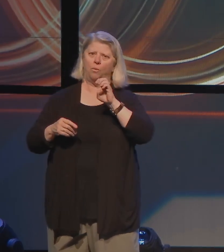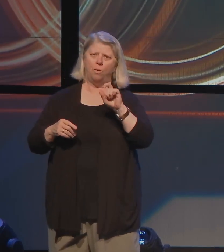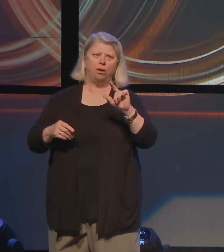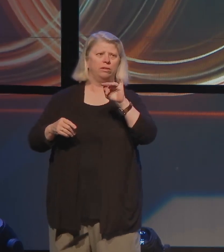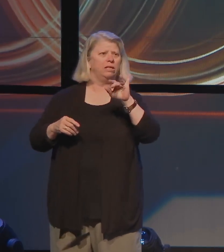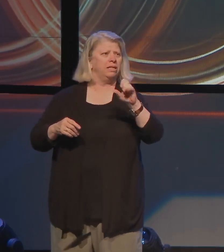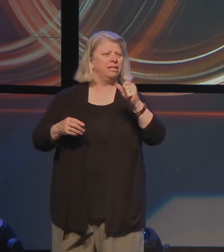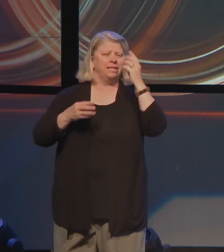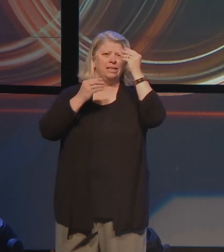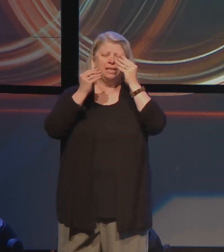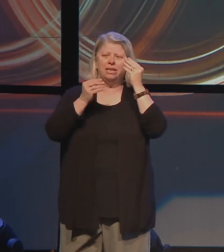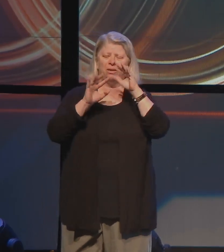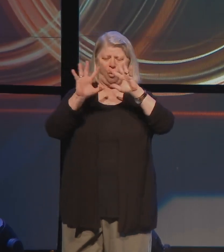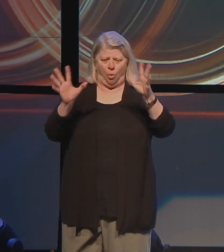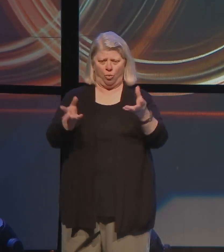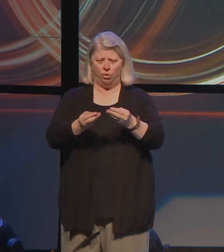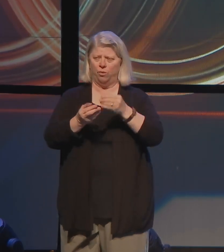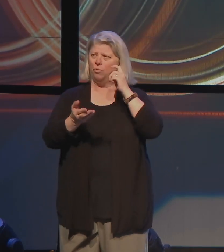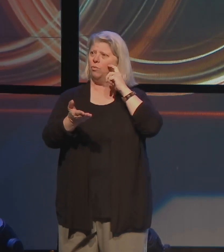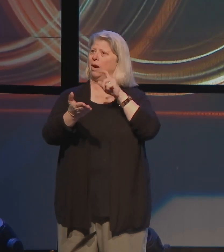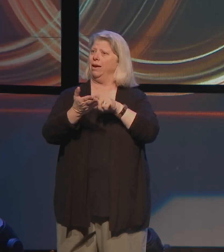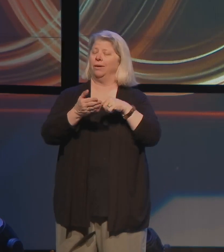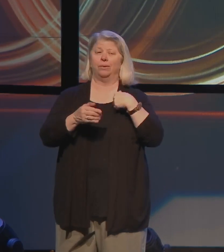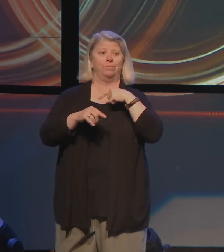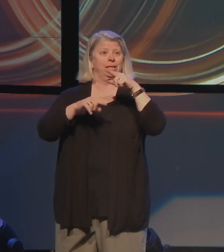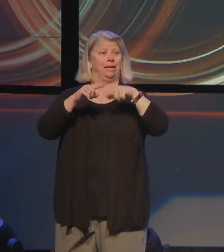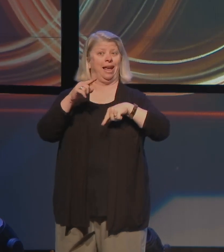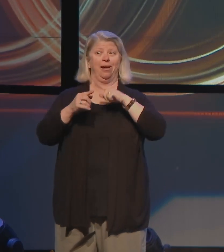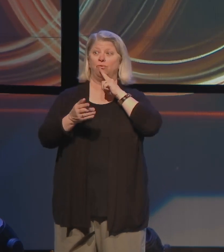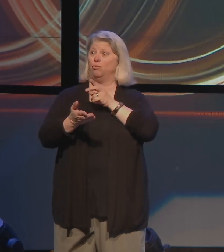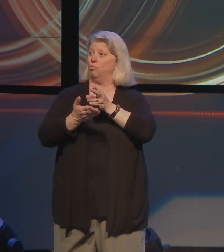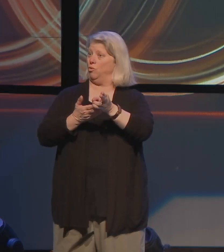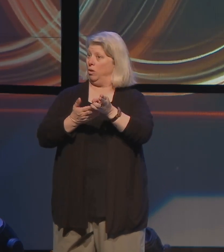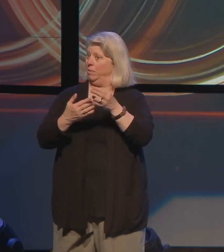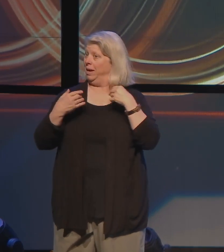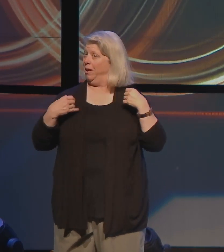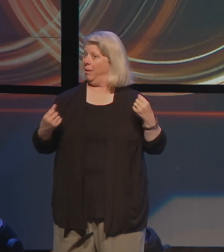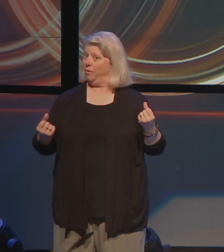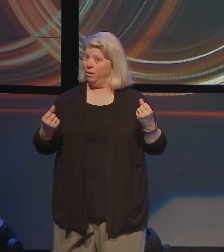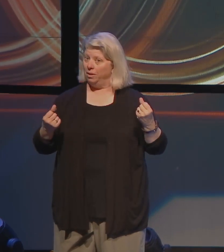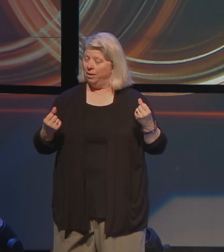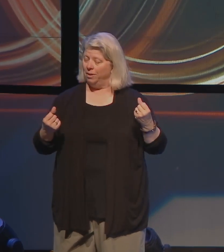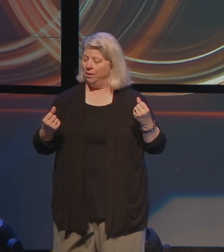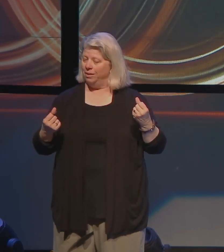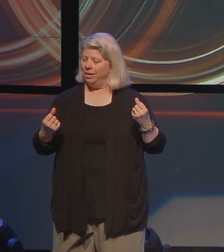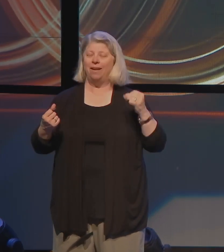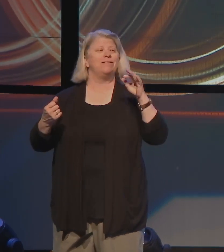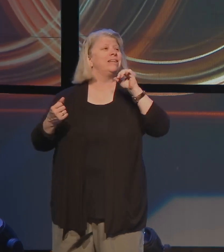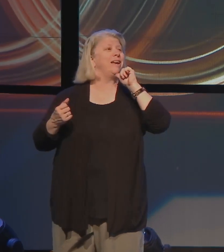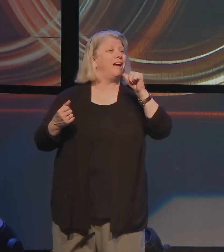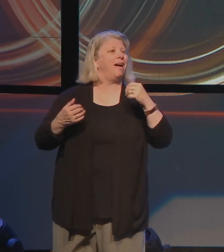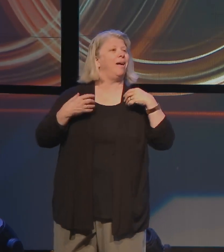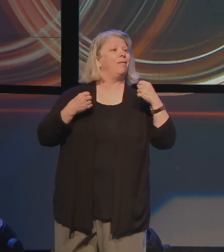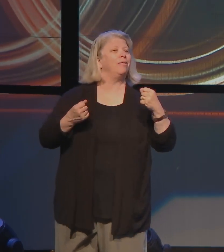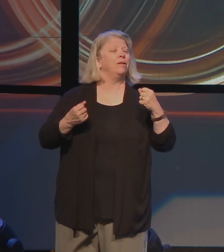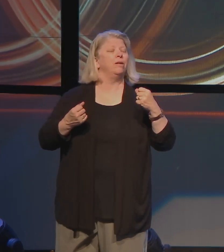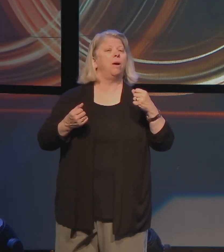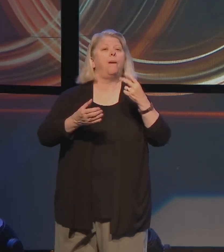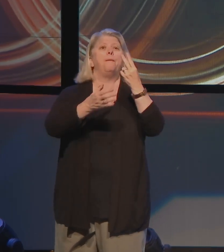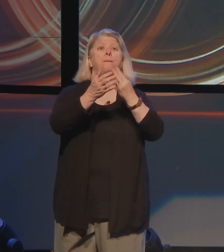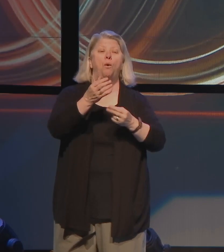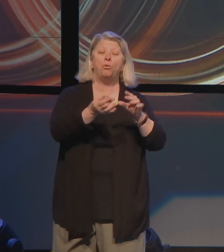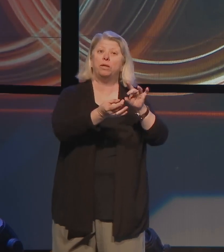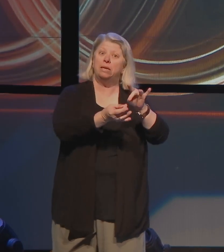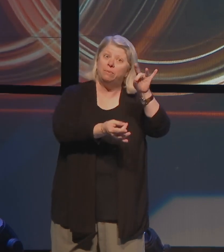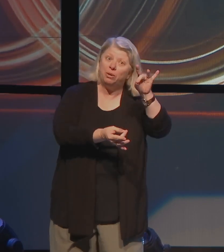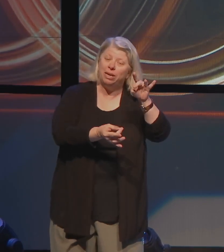that think holistically, that recognize that we can't truly be healthy if we're not healthy both spiritually